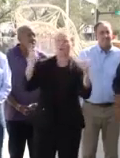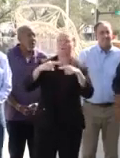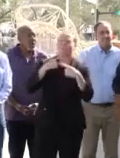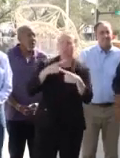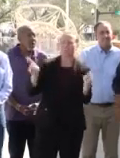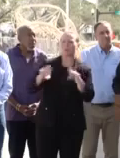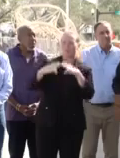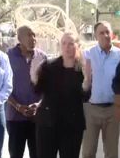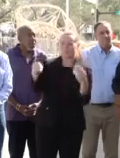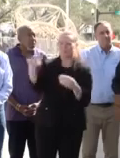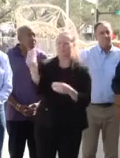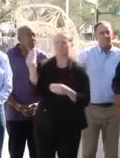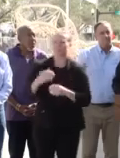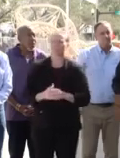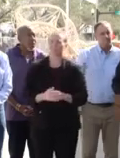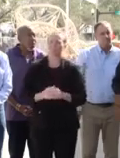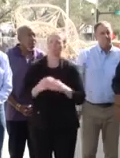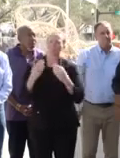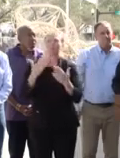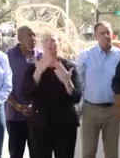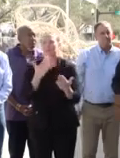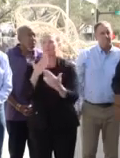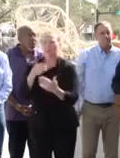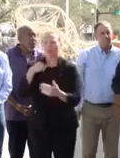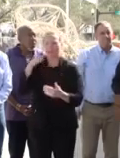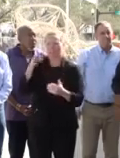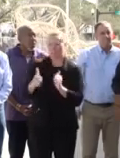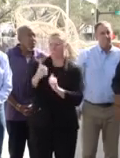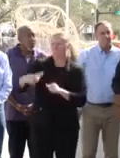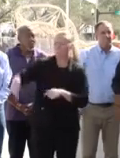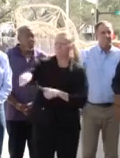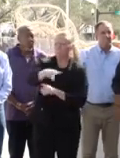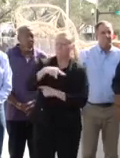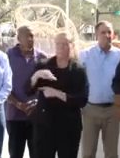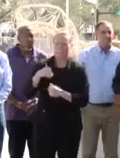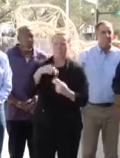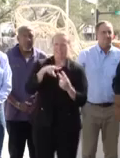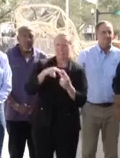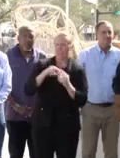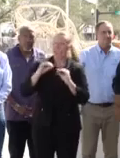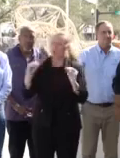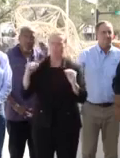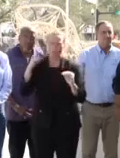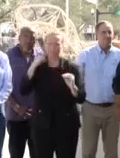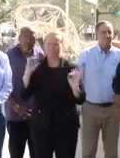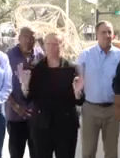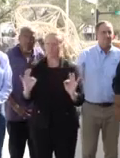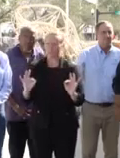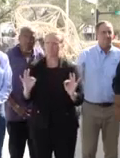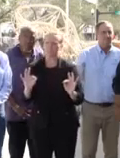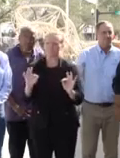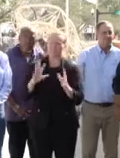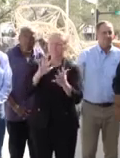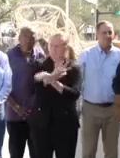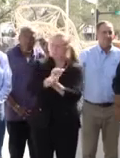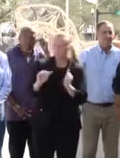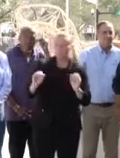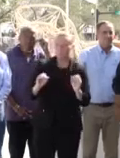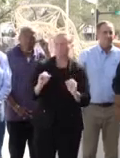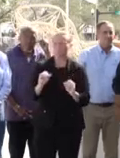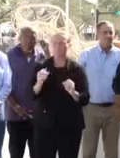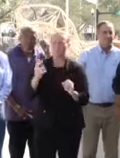Monday, given, thankfully, I think most of them had either no or very minimal damage. For parents who